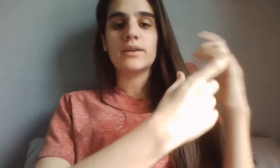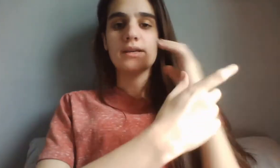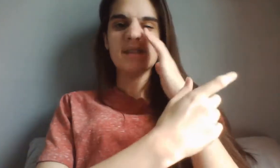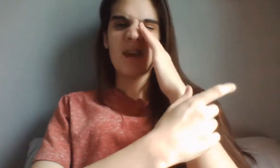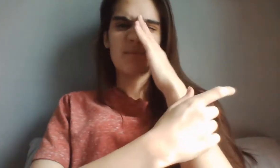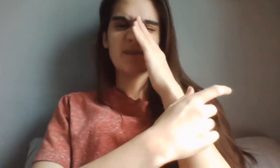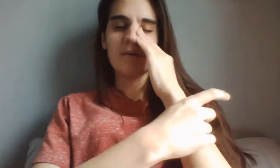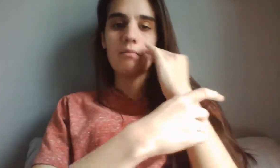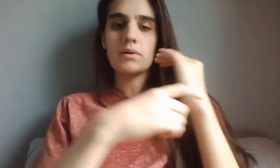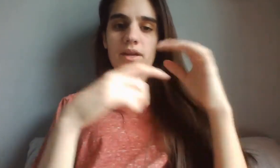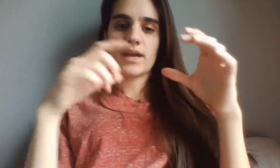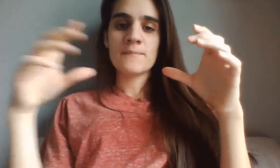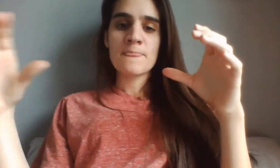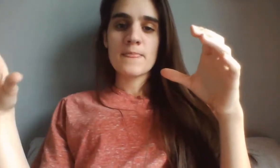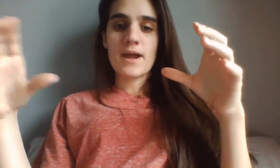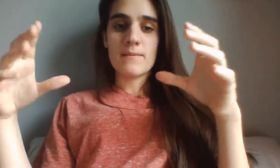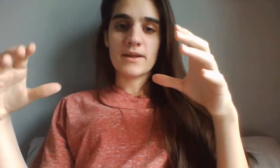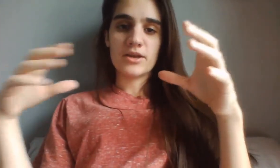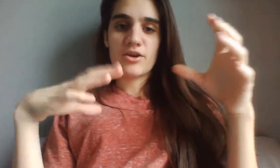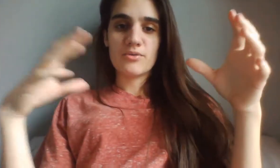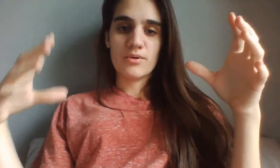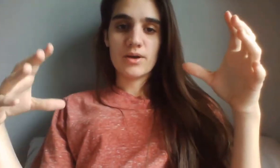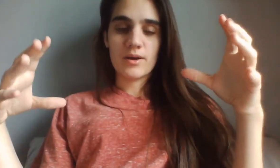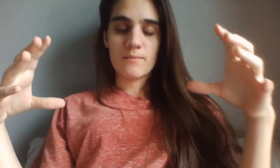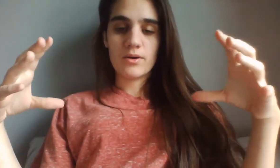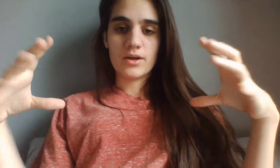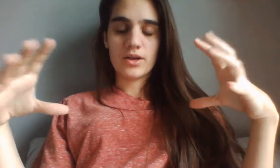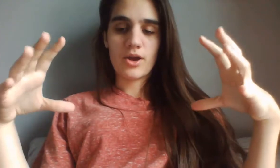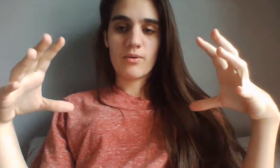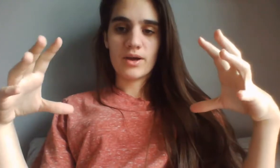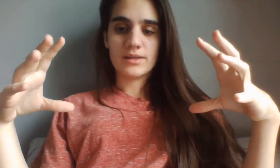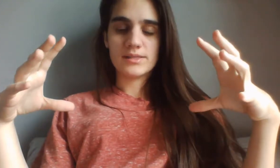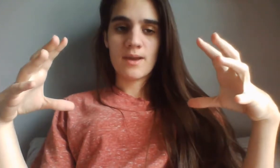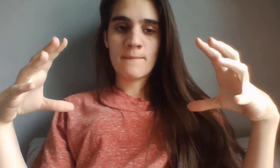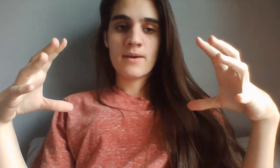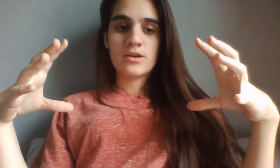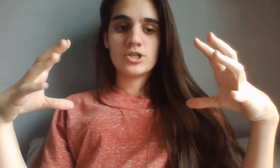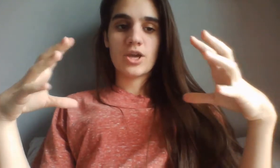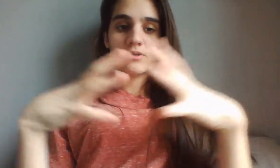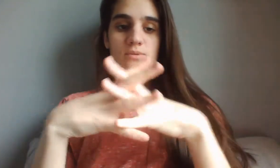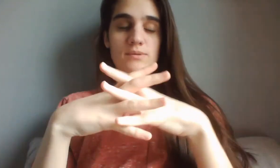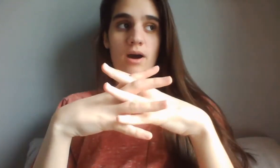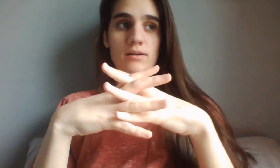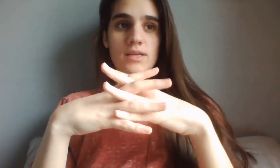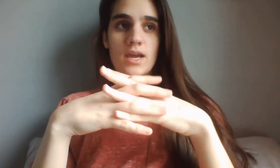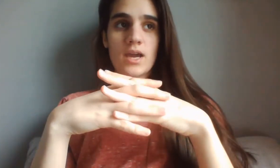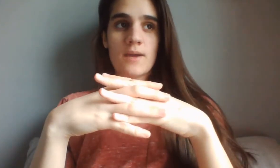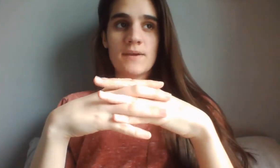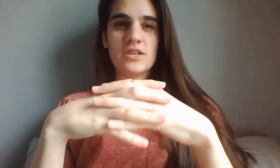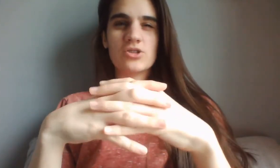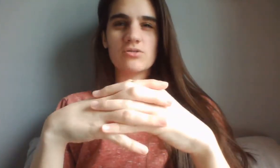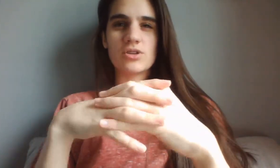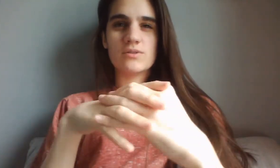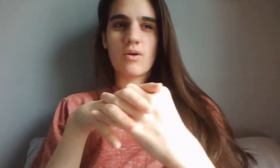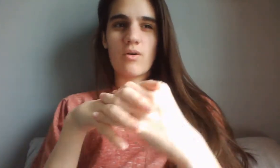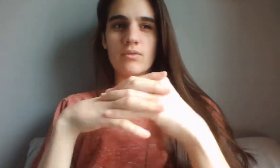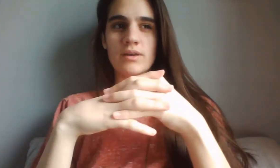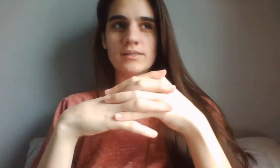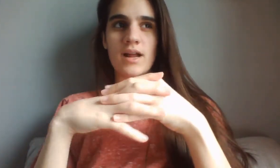and Tim. So Bonnie and her co-worker Tim, she goes to his party, and it sort of shows the awkwardness. I